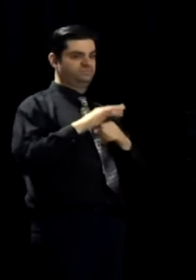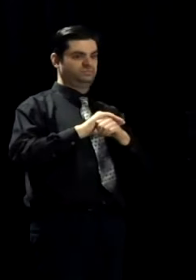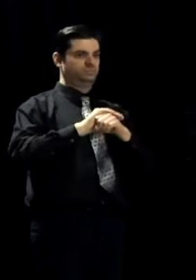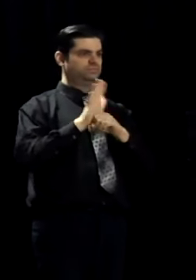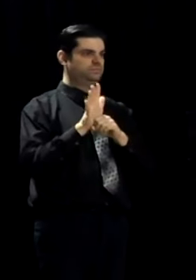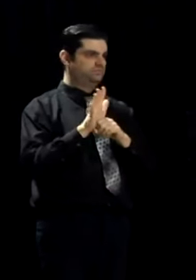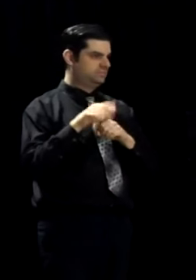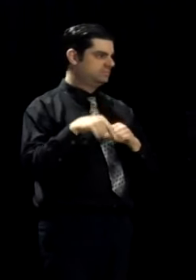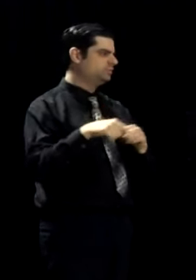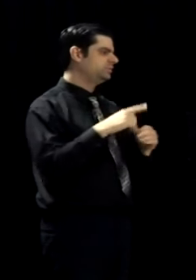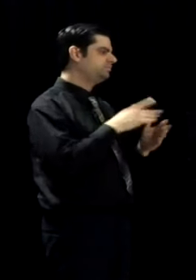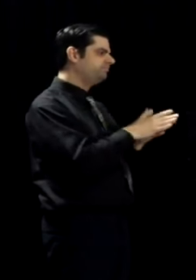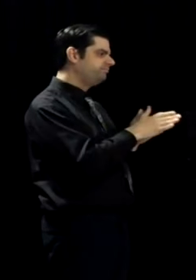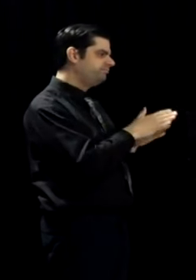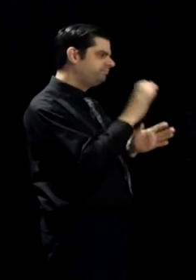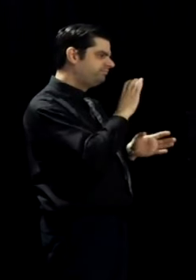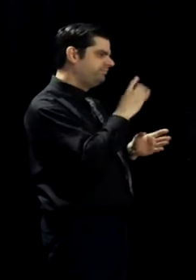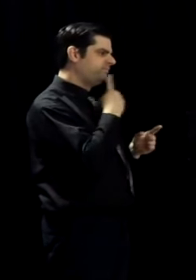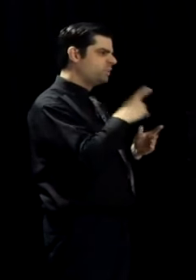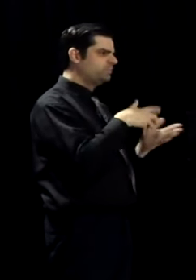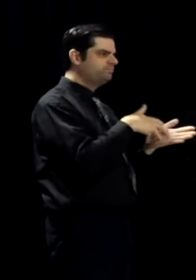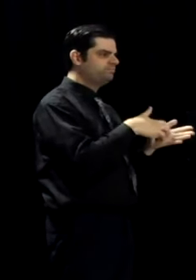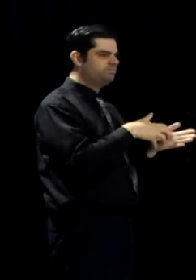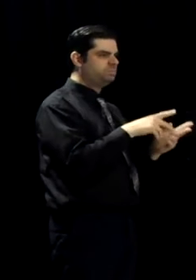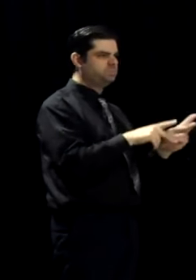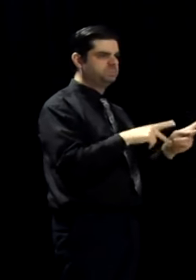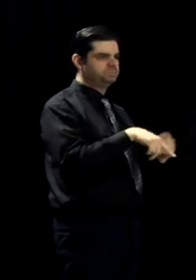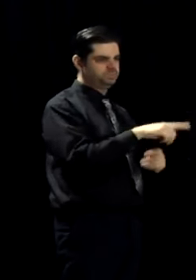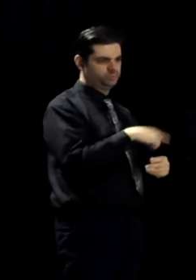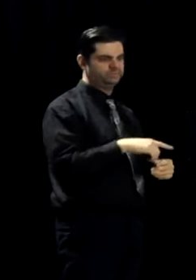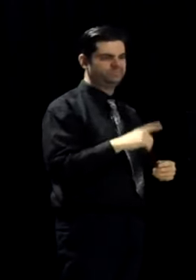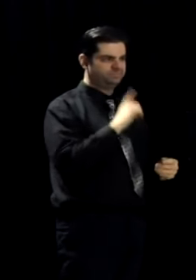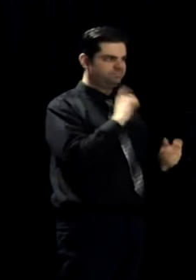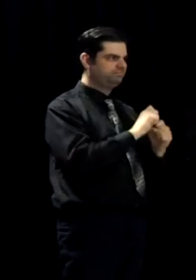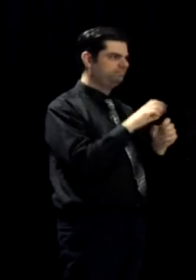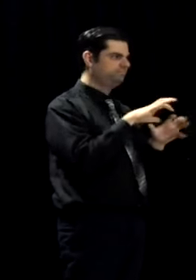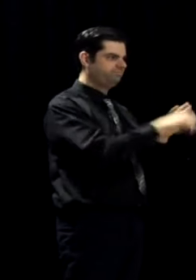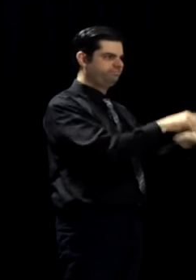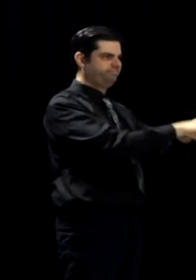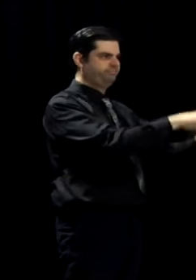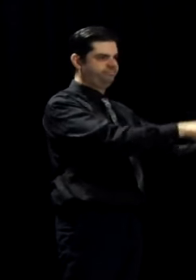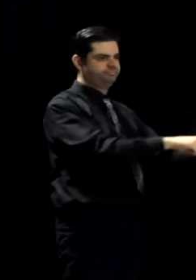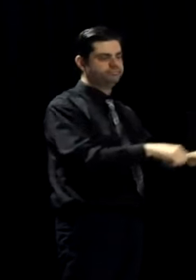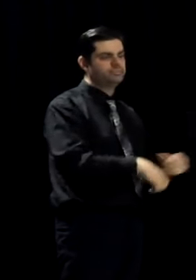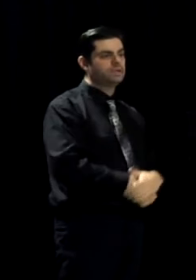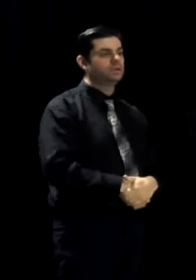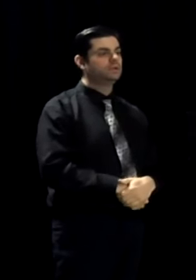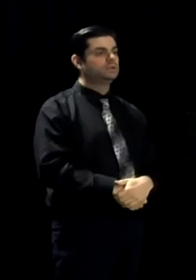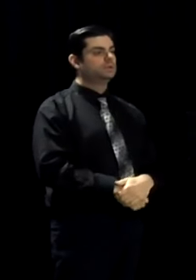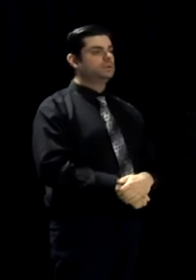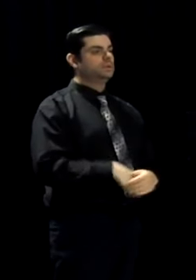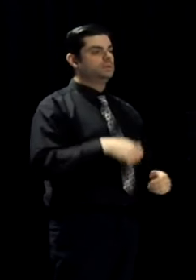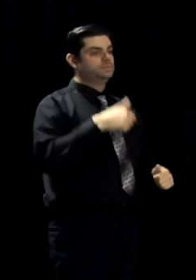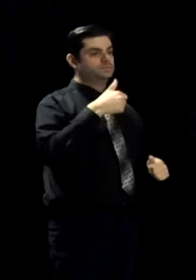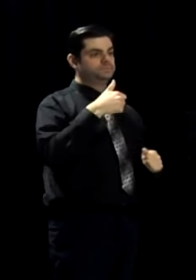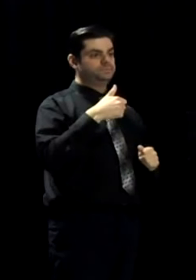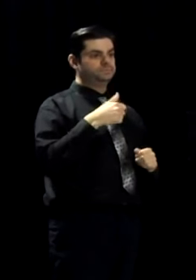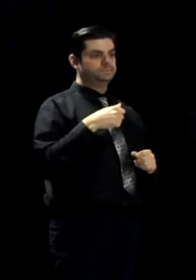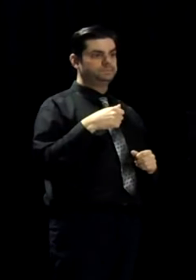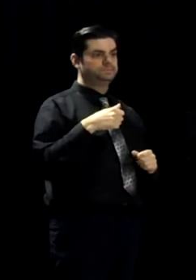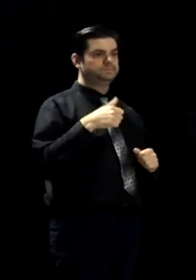lose some of our neighbors. When we look at cases, a reminder, we've done the most robust testing that there has